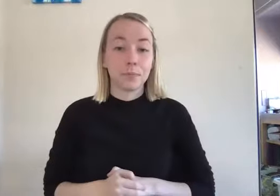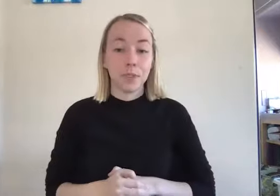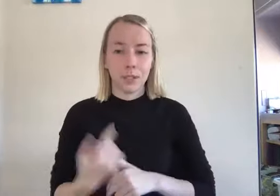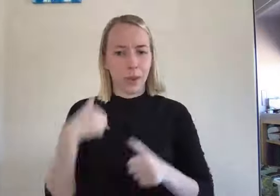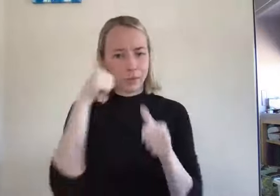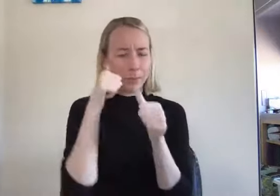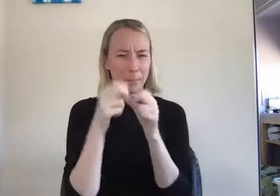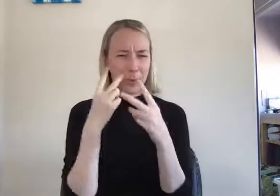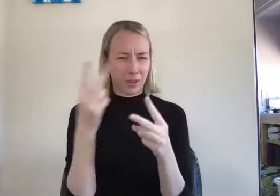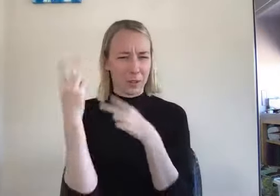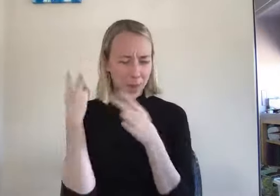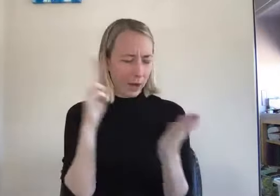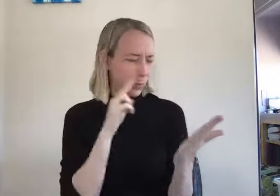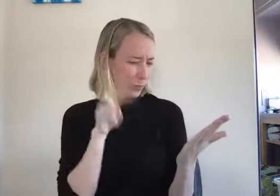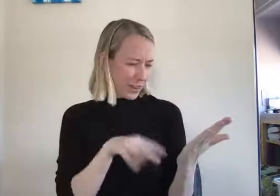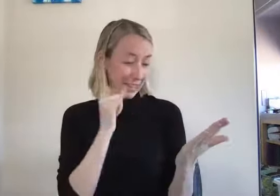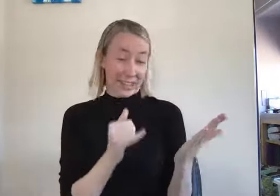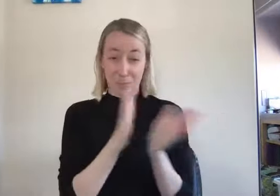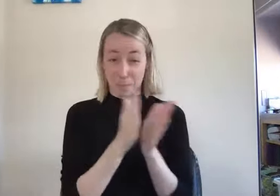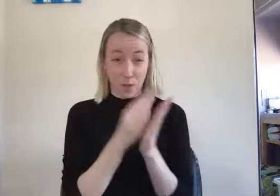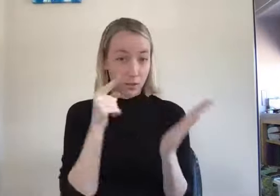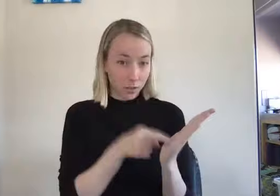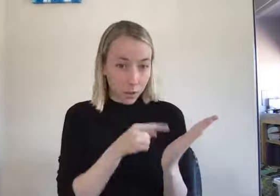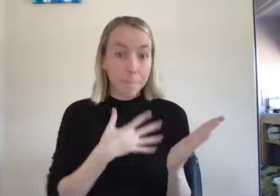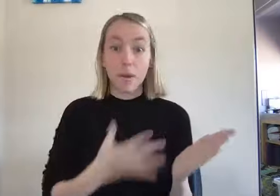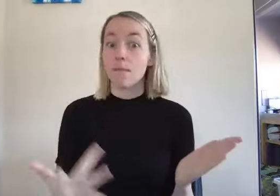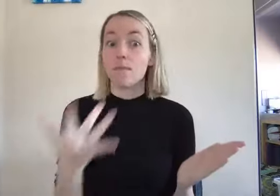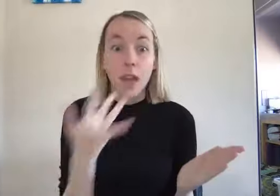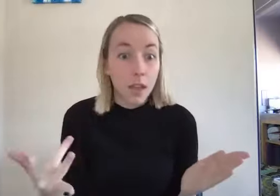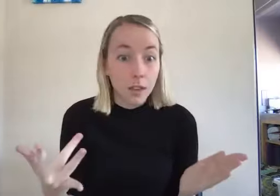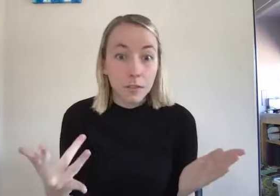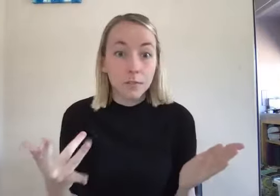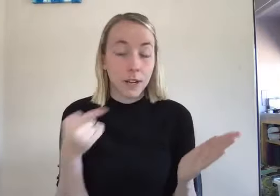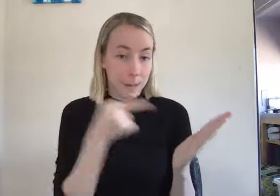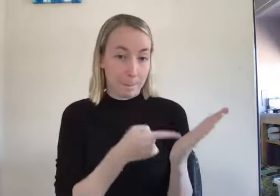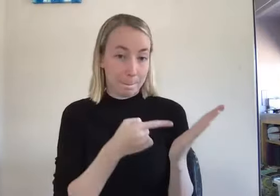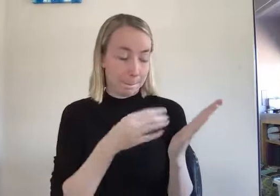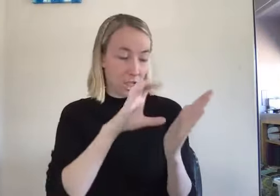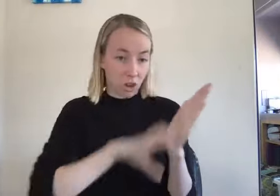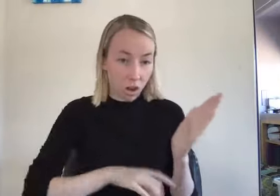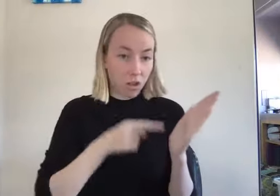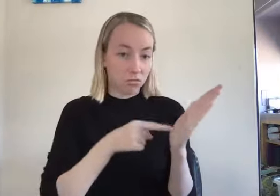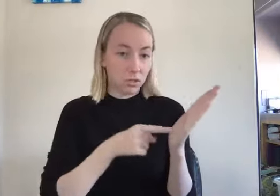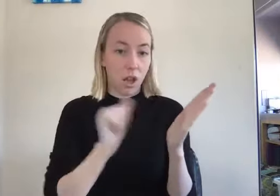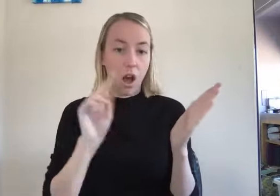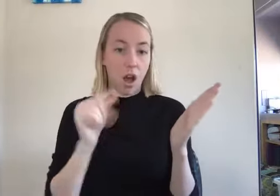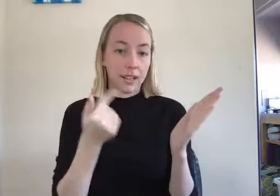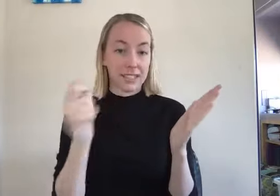when I remember reading this page shortly afterwards, and my favorite piece is at the bottom on August